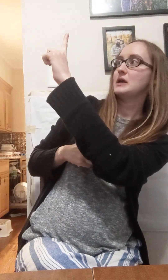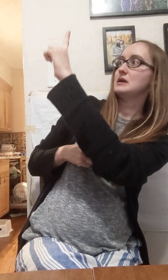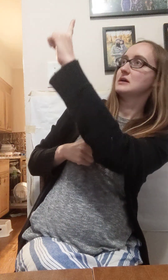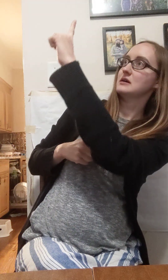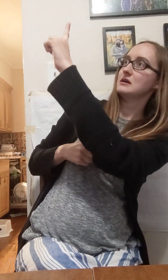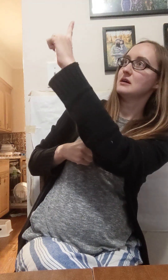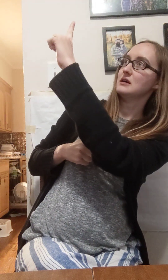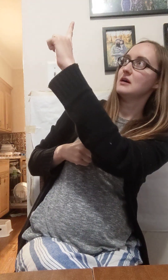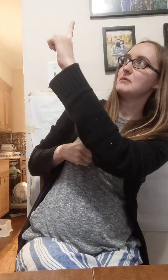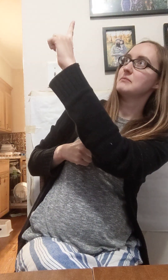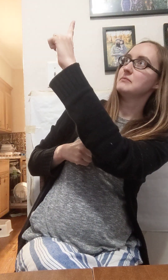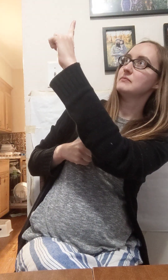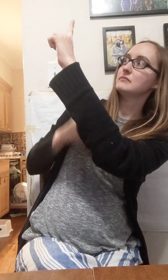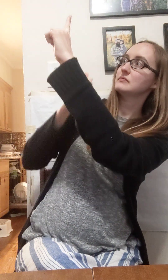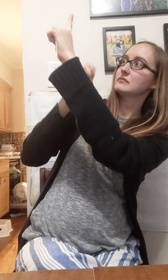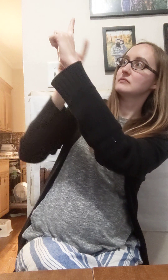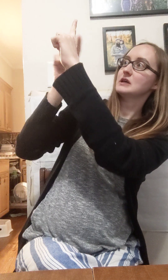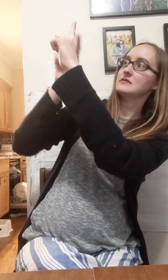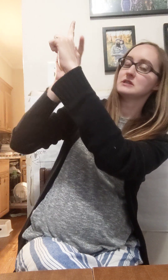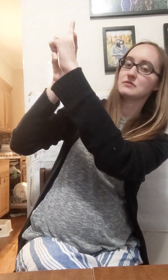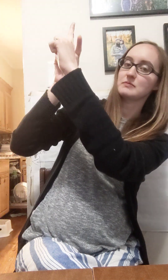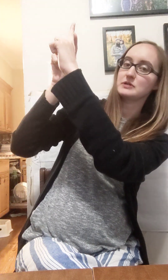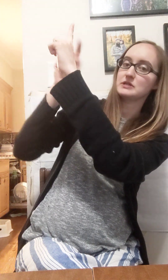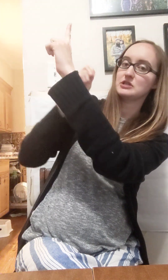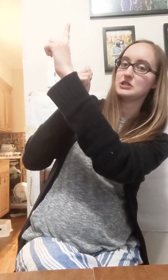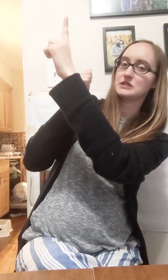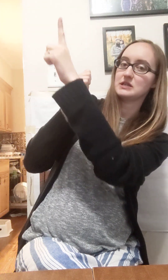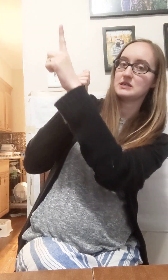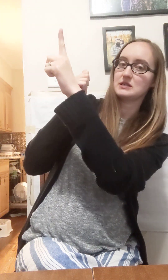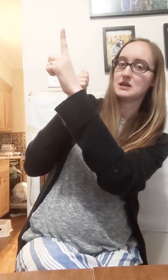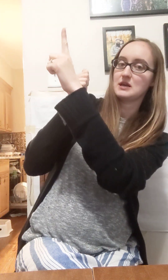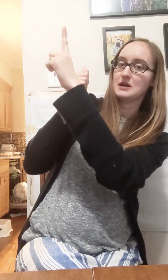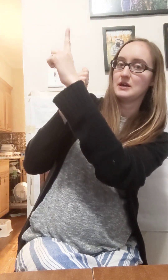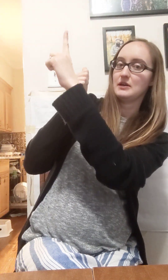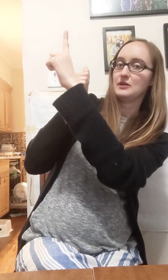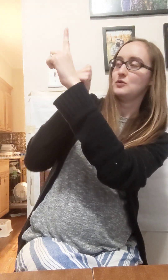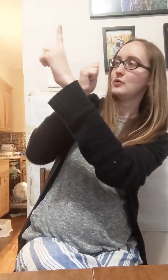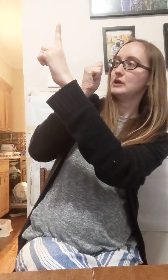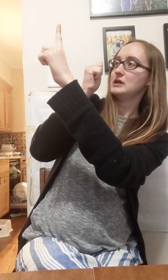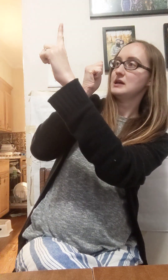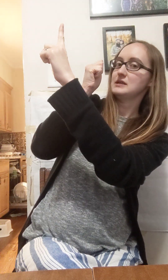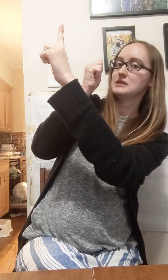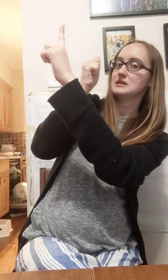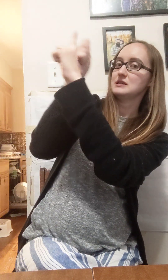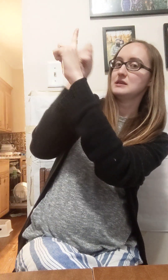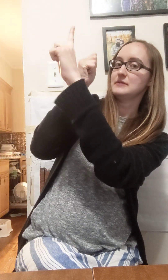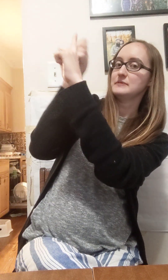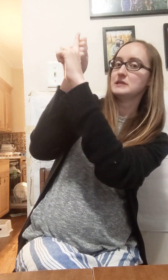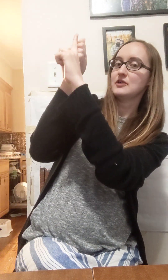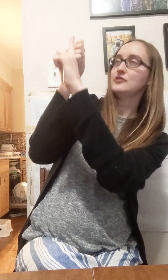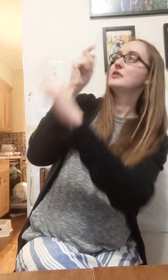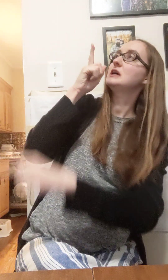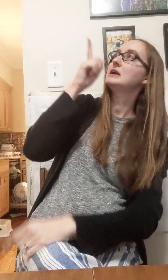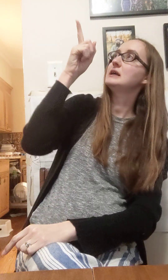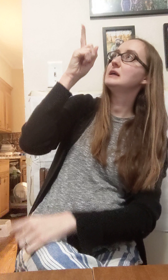make, like this represents Jesus, little one hand, and then himself.